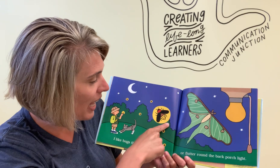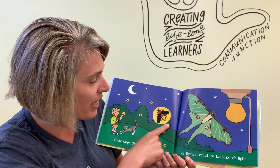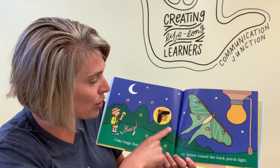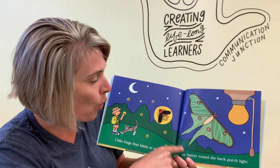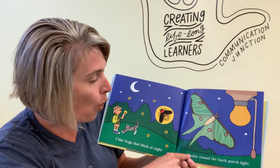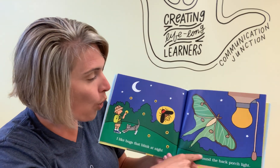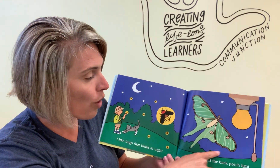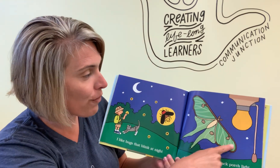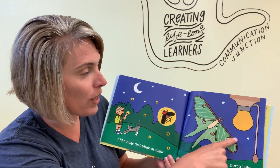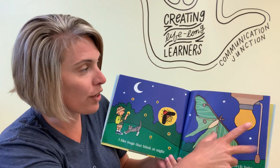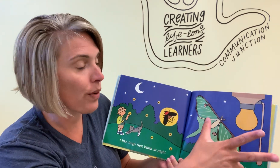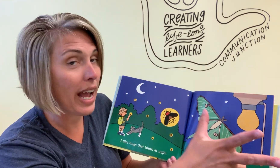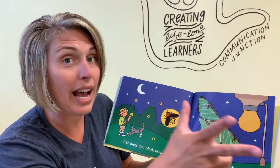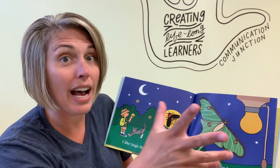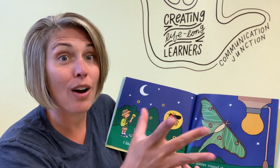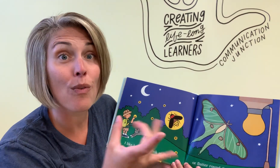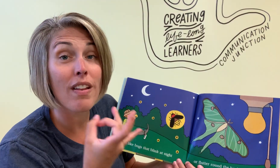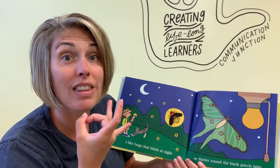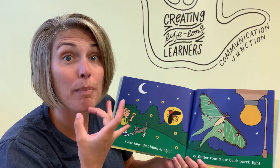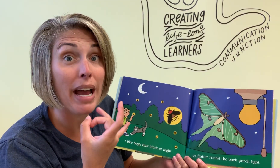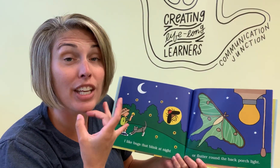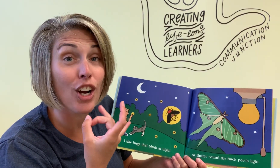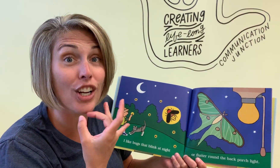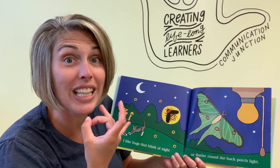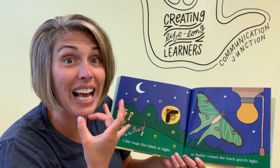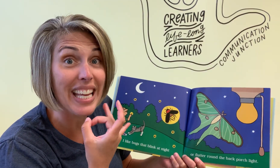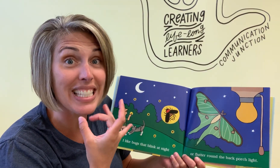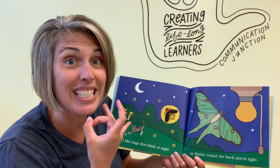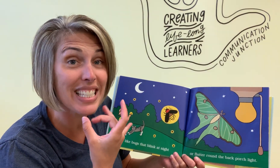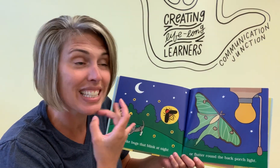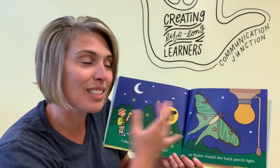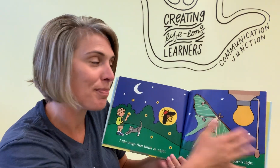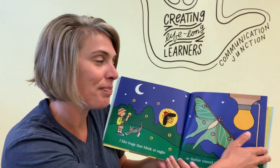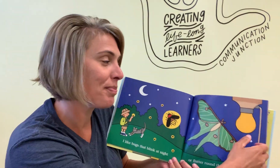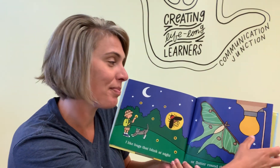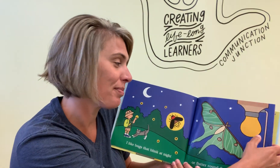fireflies, or flutter around the backyard light.